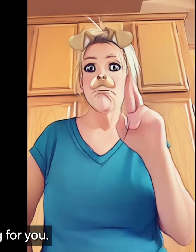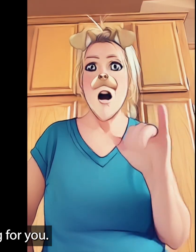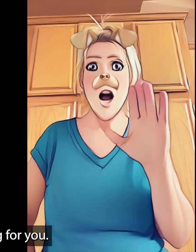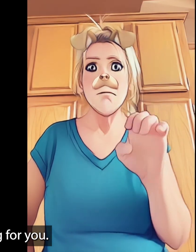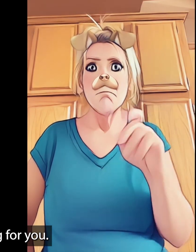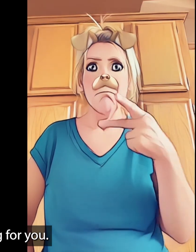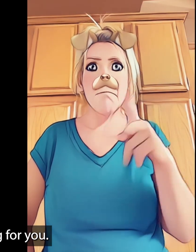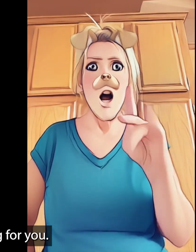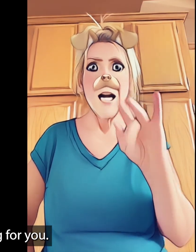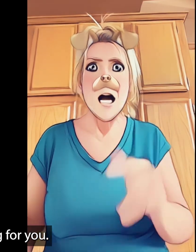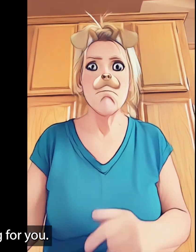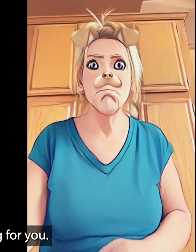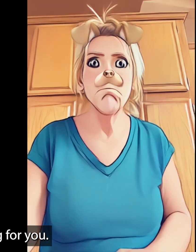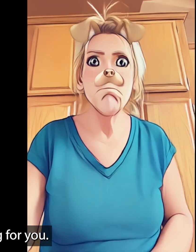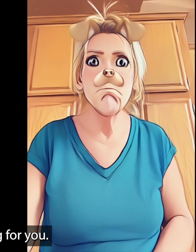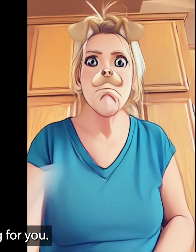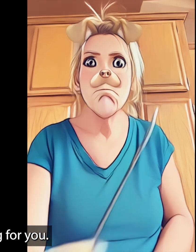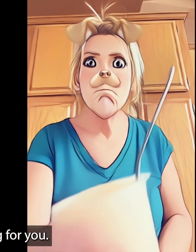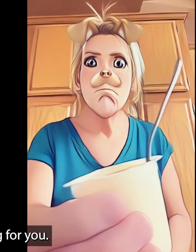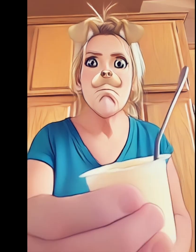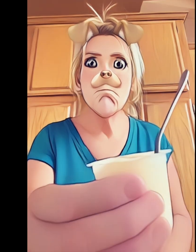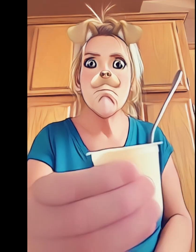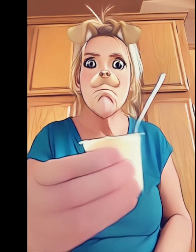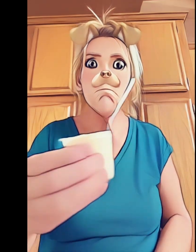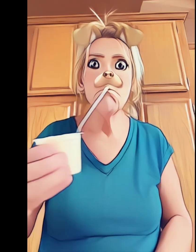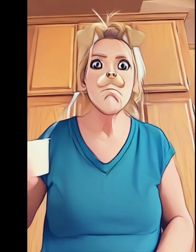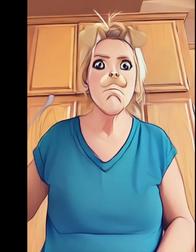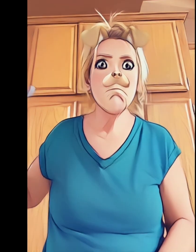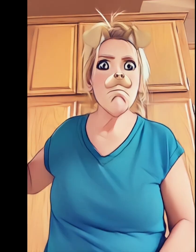So no rice pudding for you.